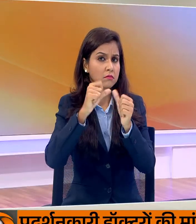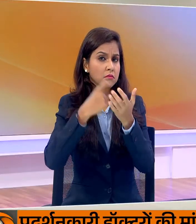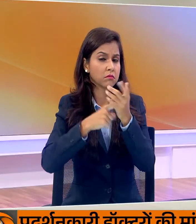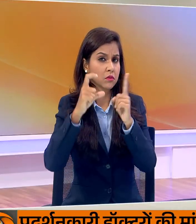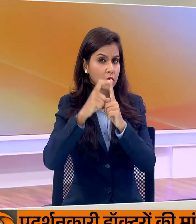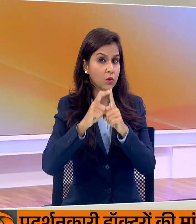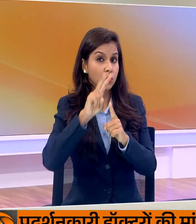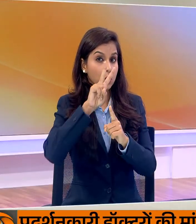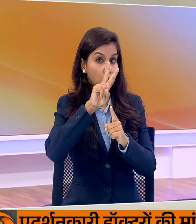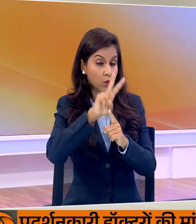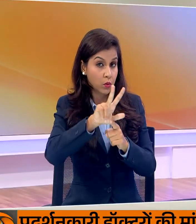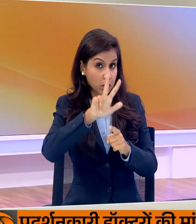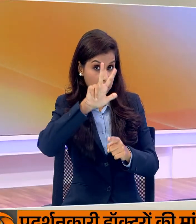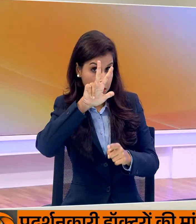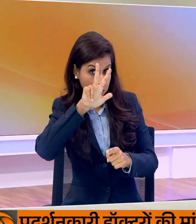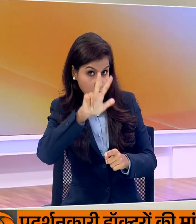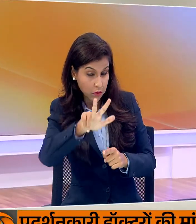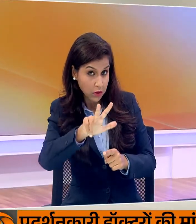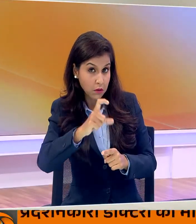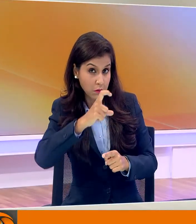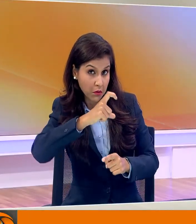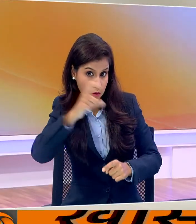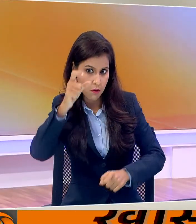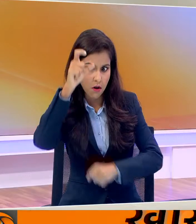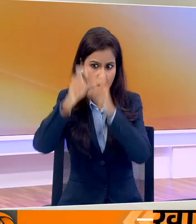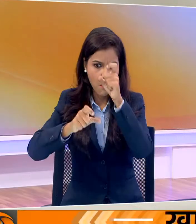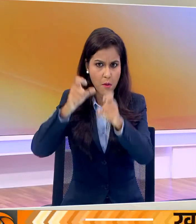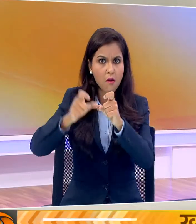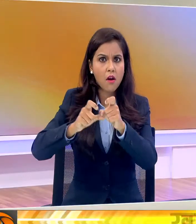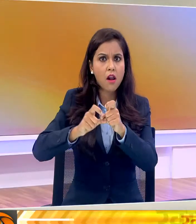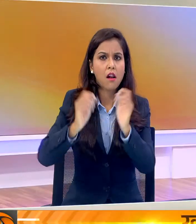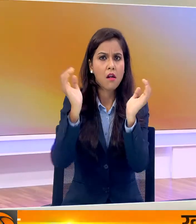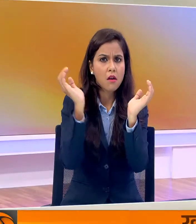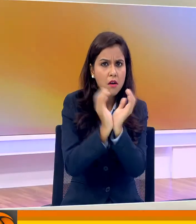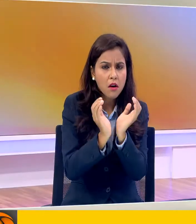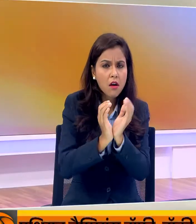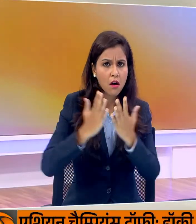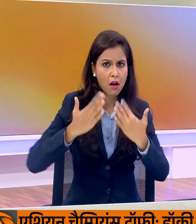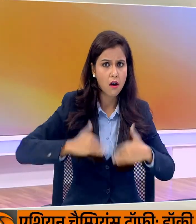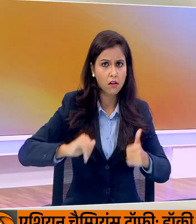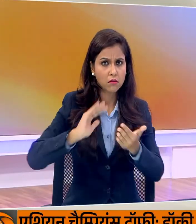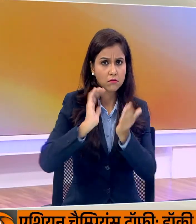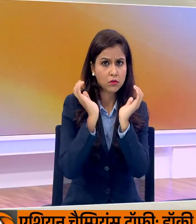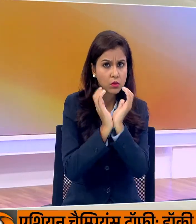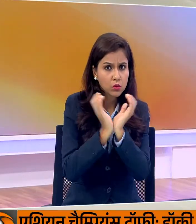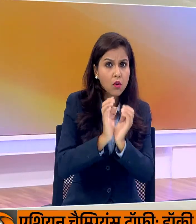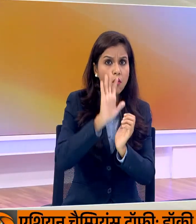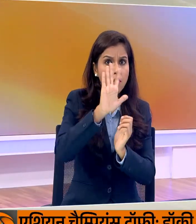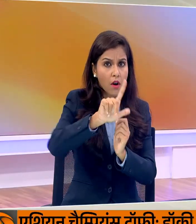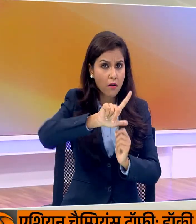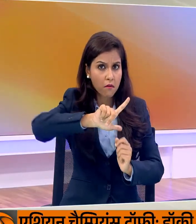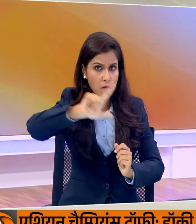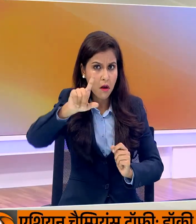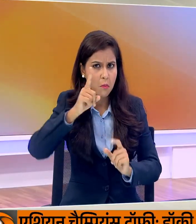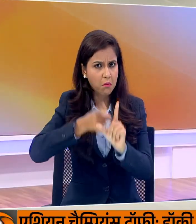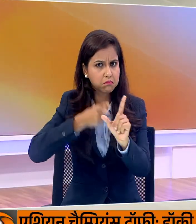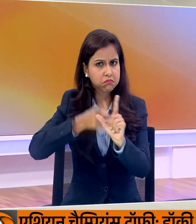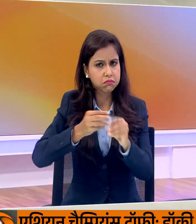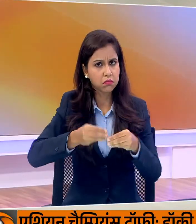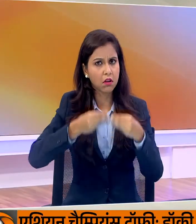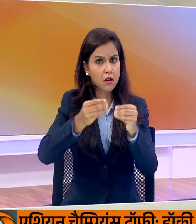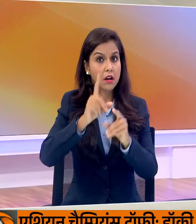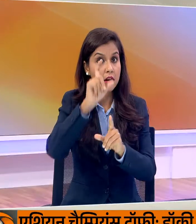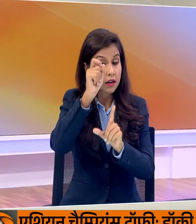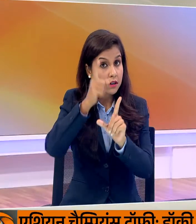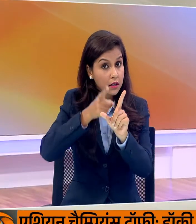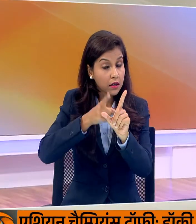28.5 crore people today have health insurance cover of up to 5 lakh rupees per annum. 10 crore of our